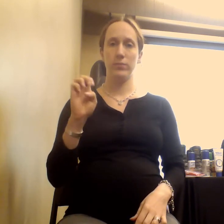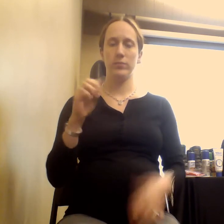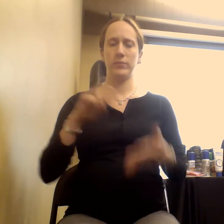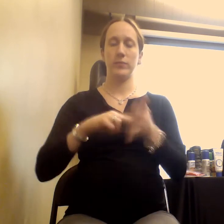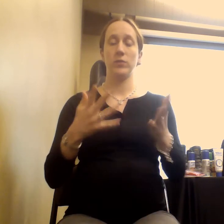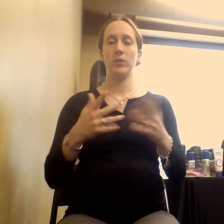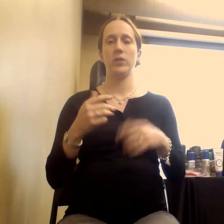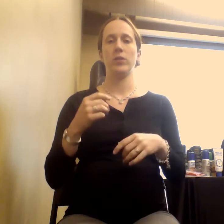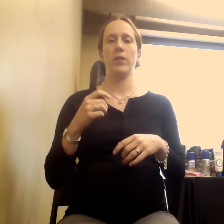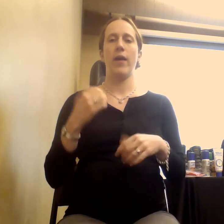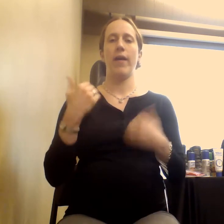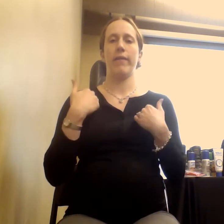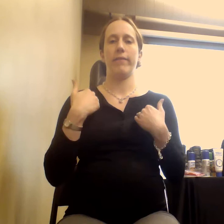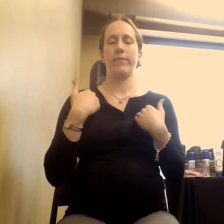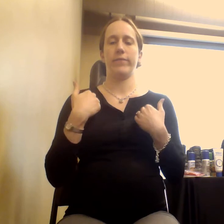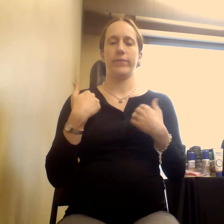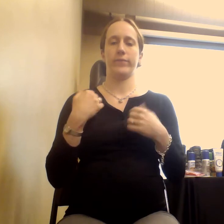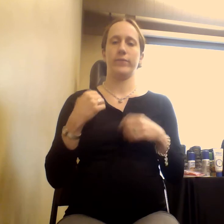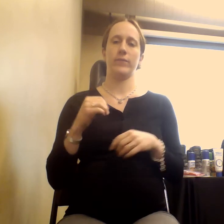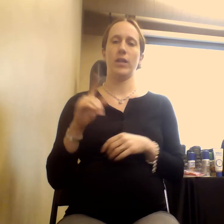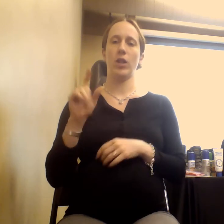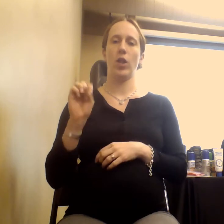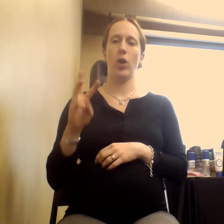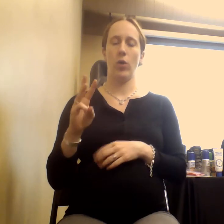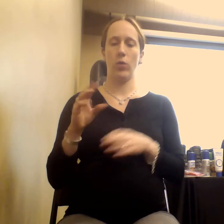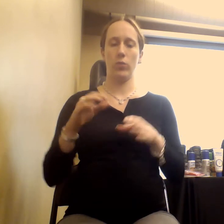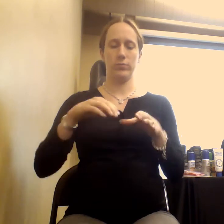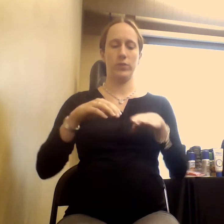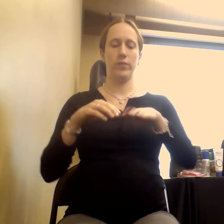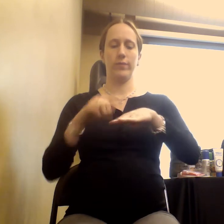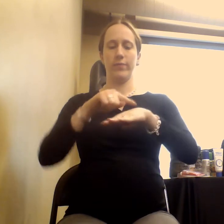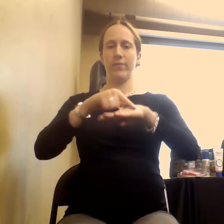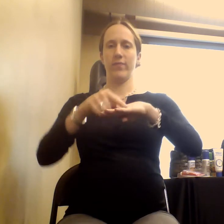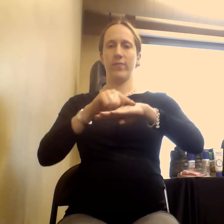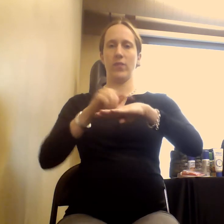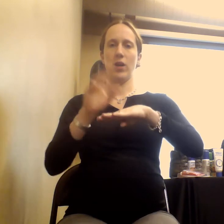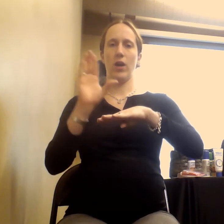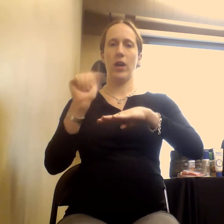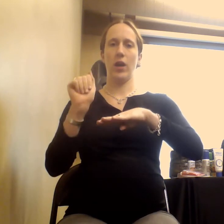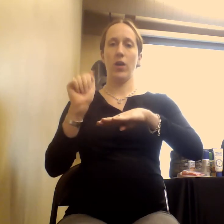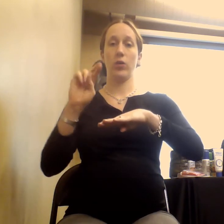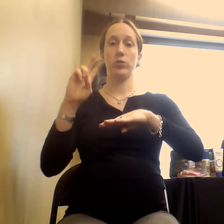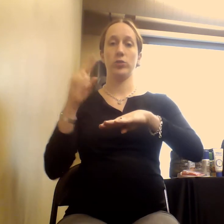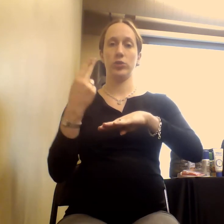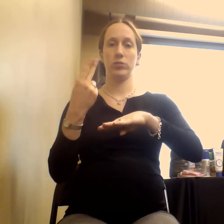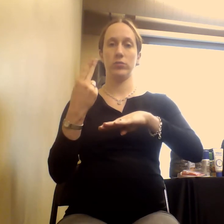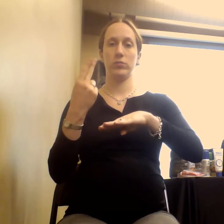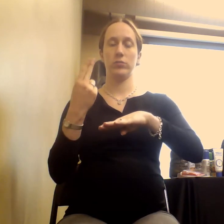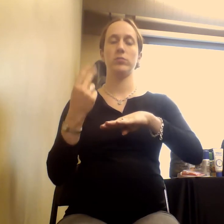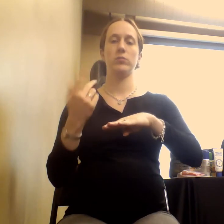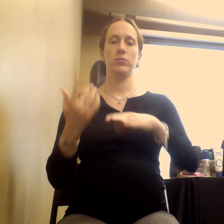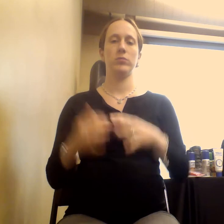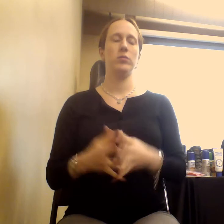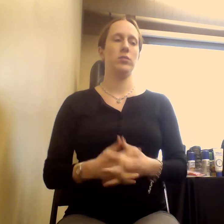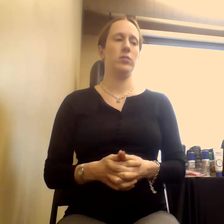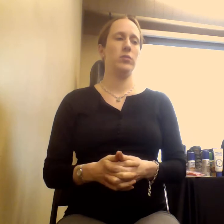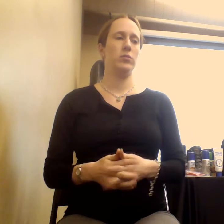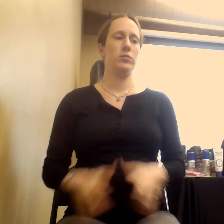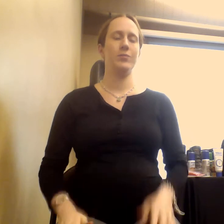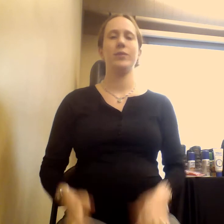more help up. If we have time towards the end of the class, I'm going to put my foot in some of those, and I'll show you how some of them will really cup